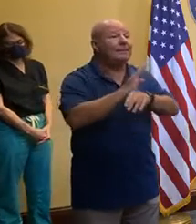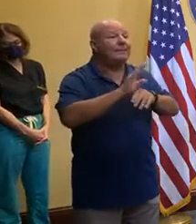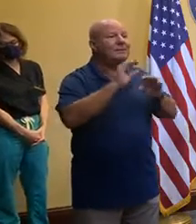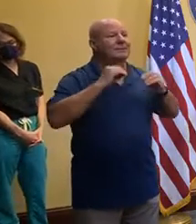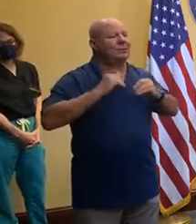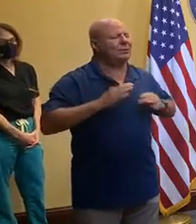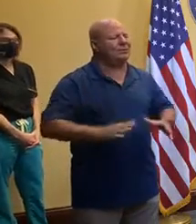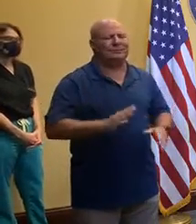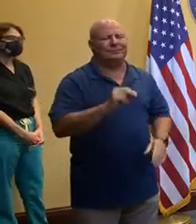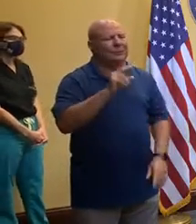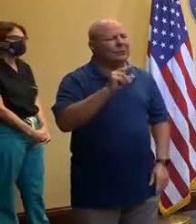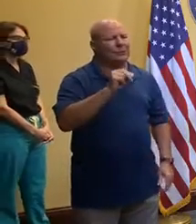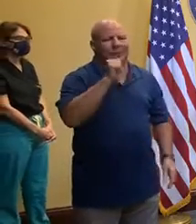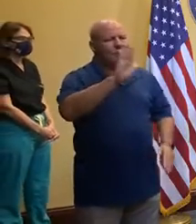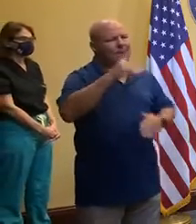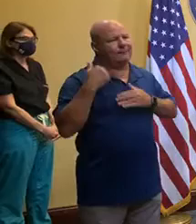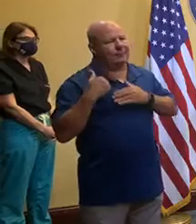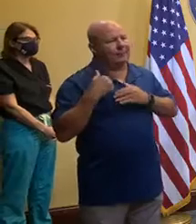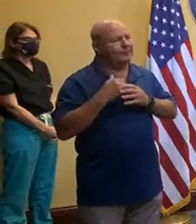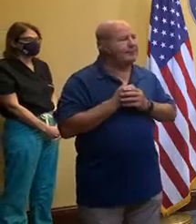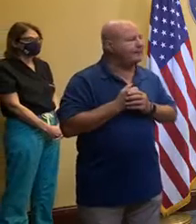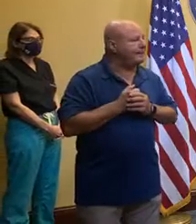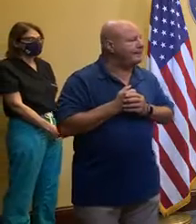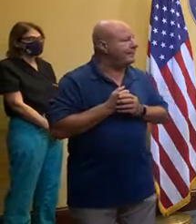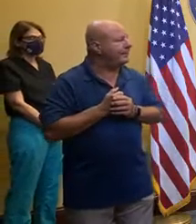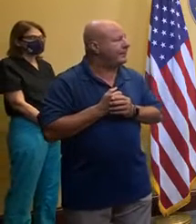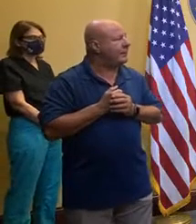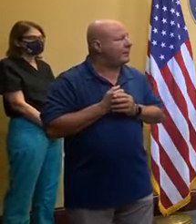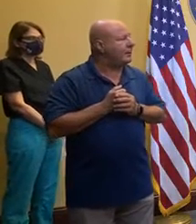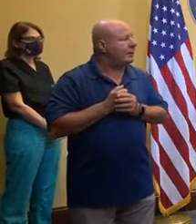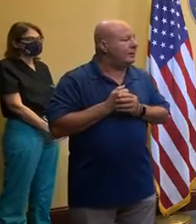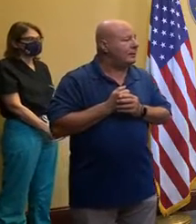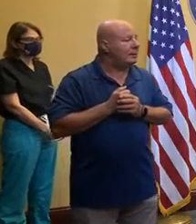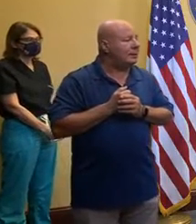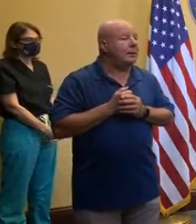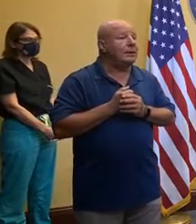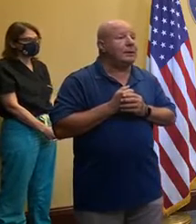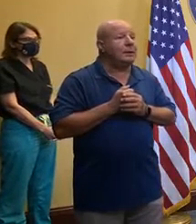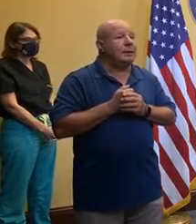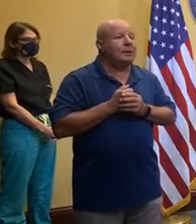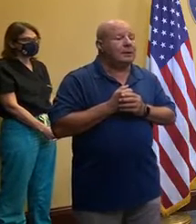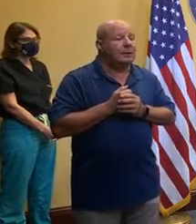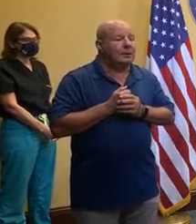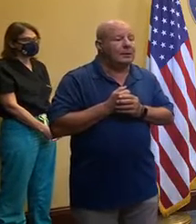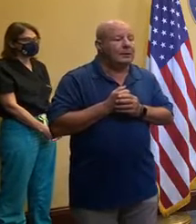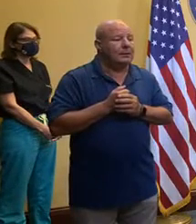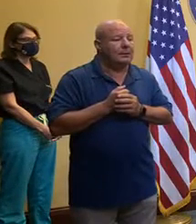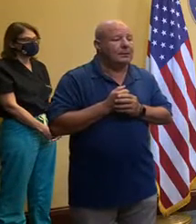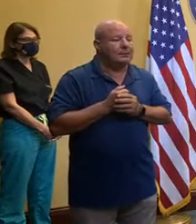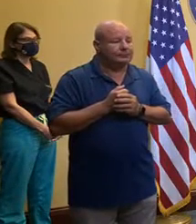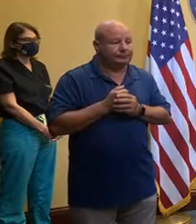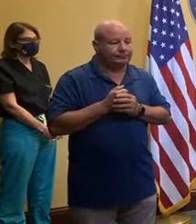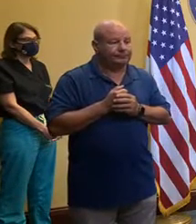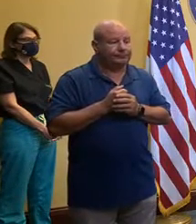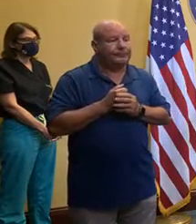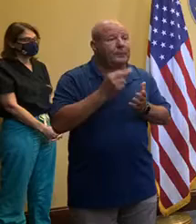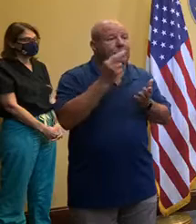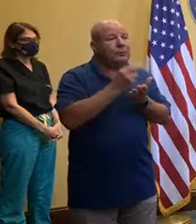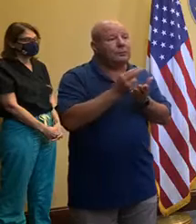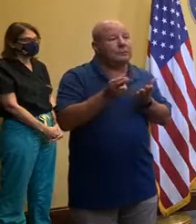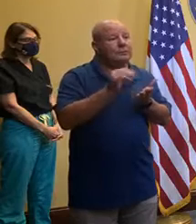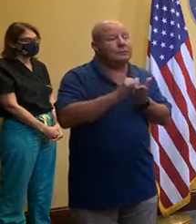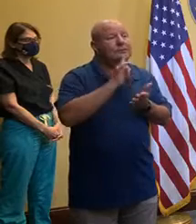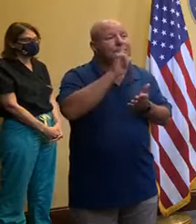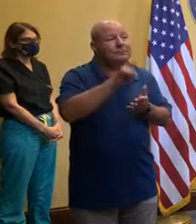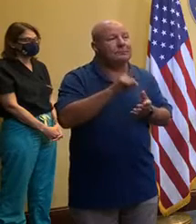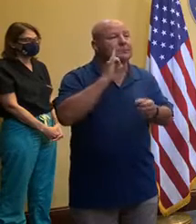some fault at the federal level. At the end of the day, the resources that are needed to make all